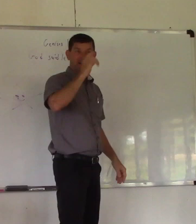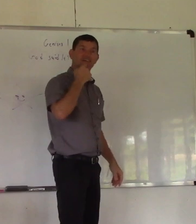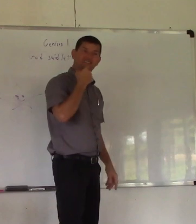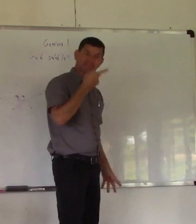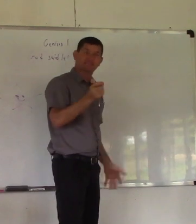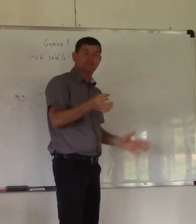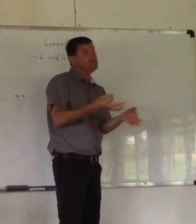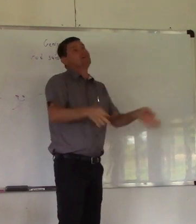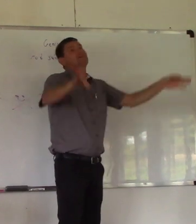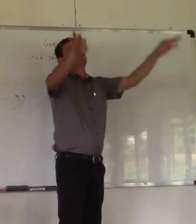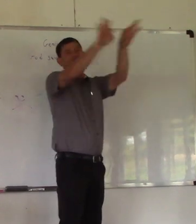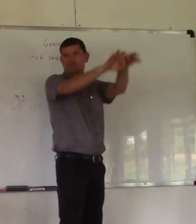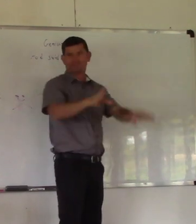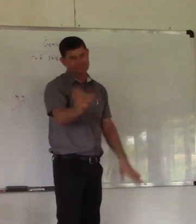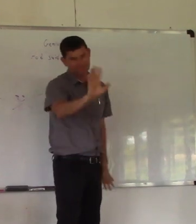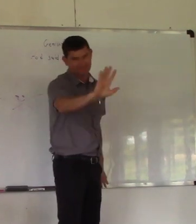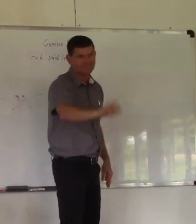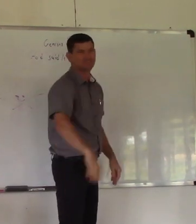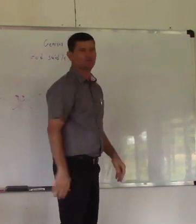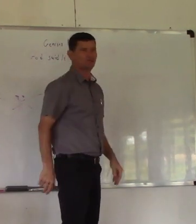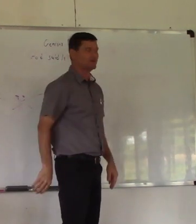God says, important, don't do it.